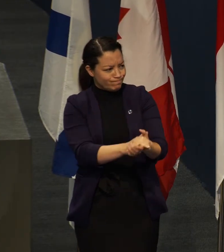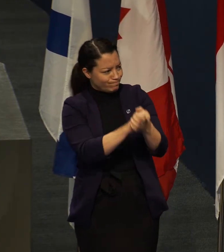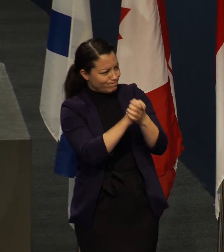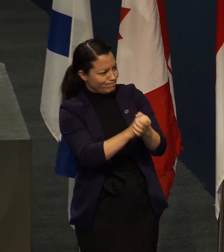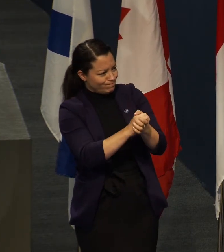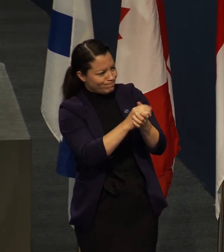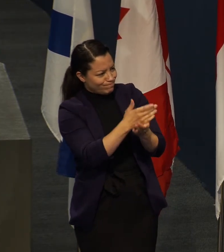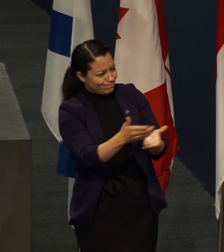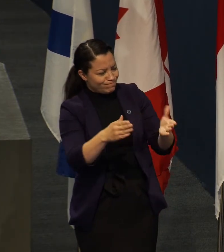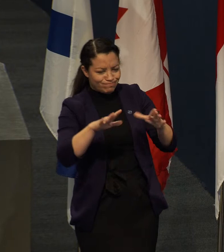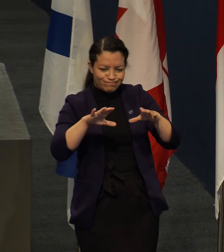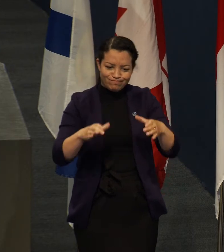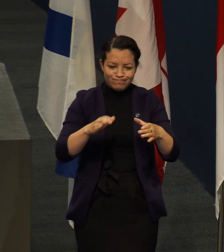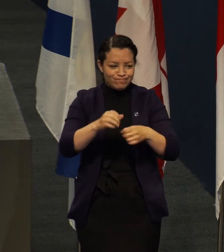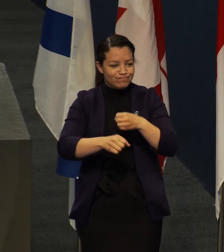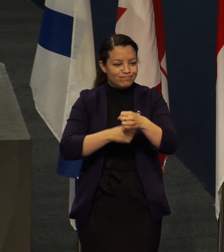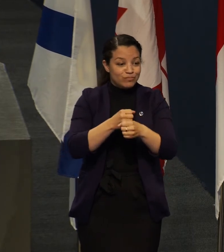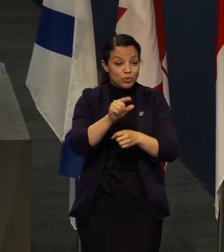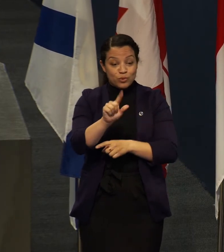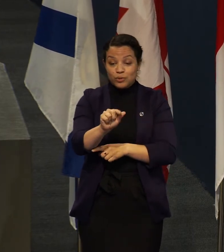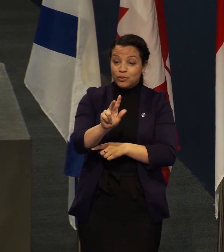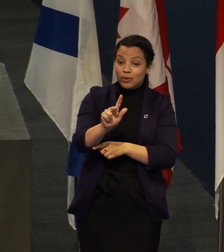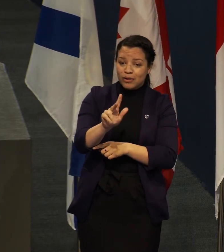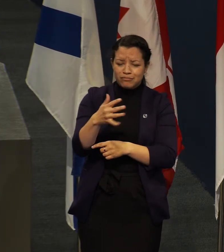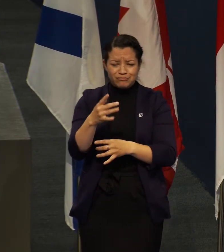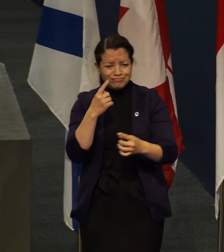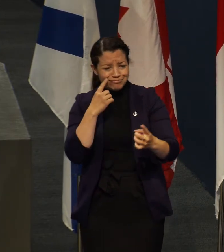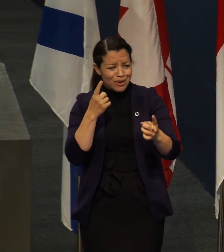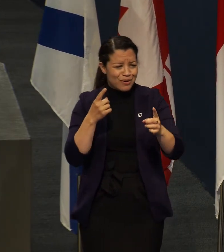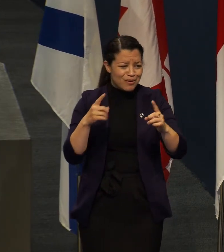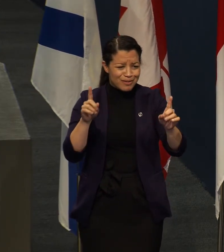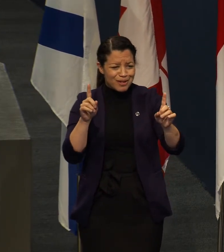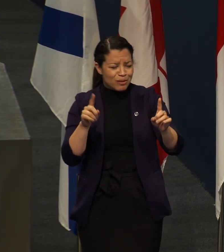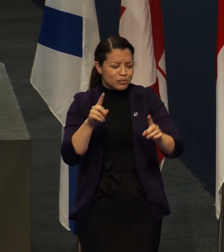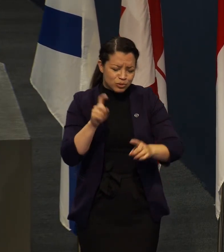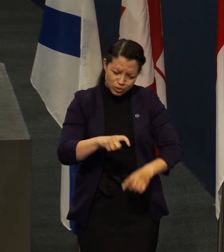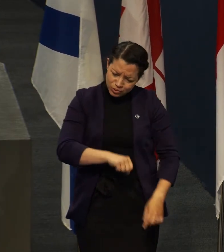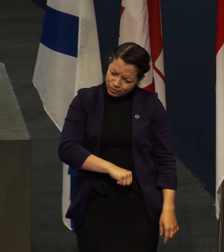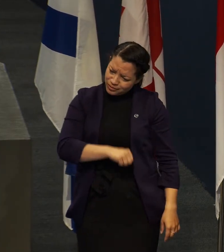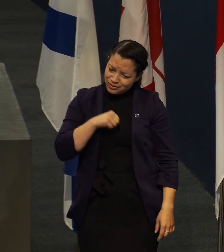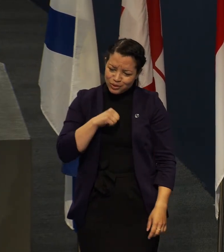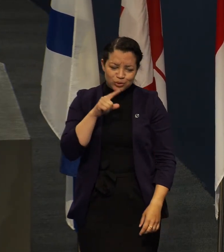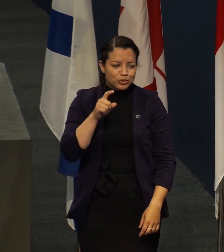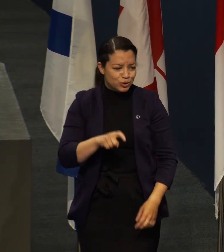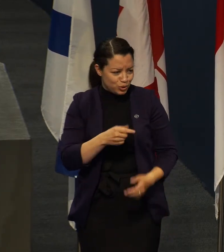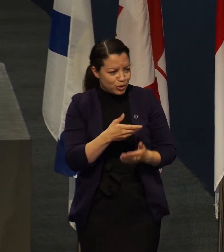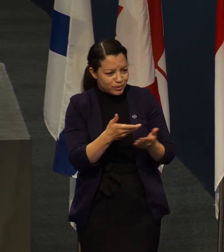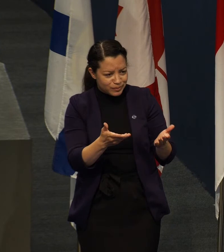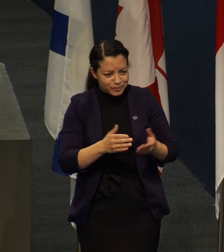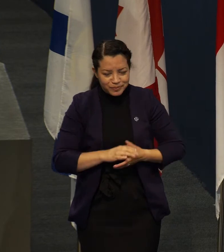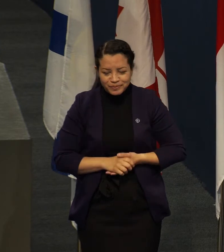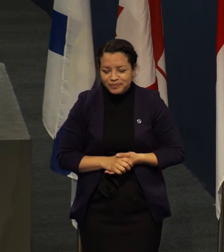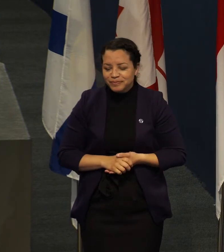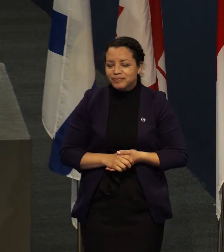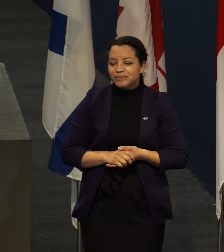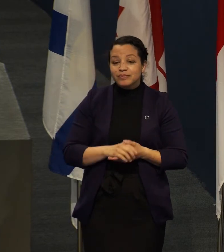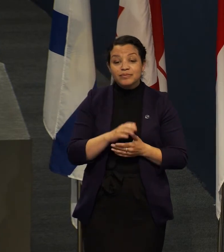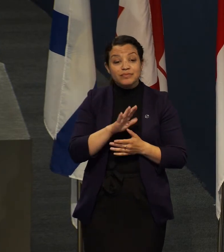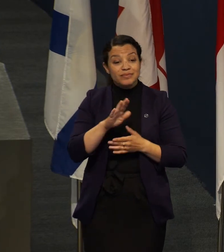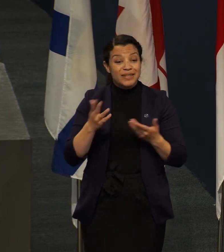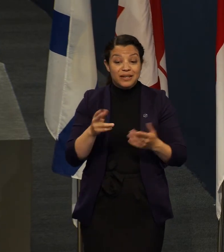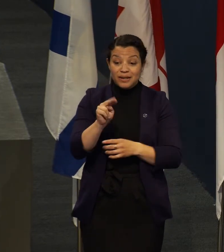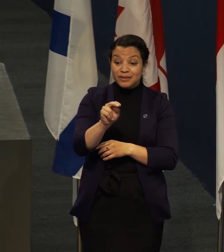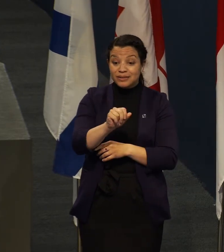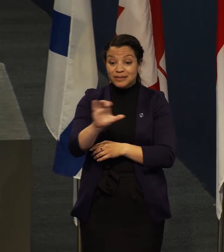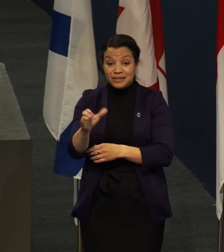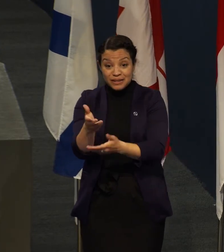Congratulations, class of 2023. You've accomplished so much and you should be so proud. Please know that your entire college family